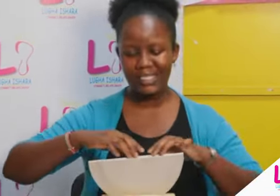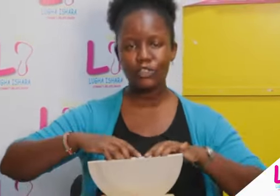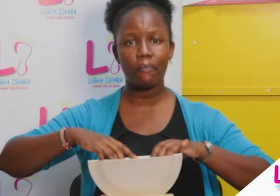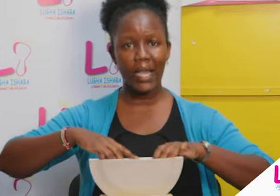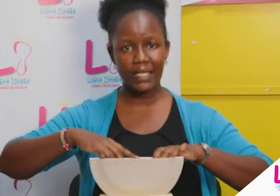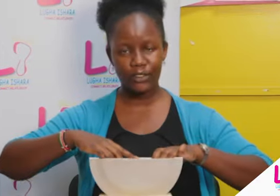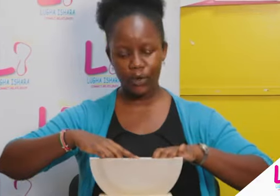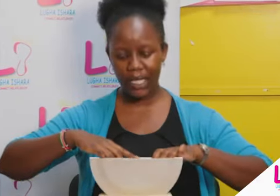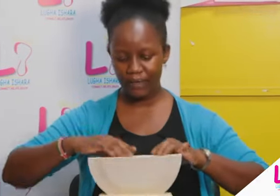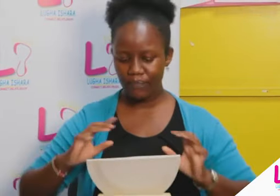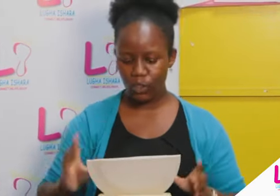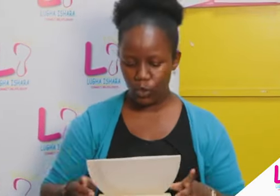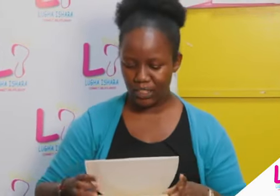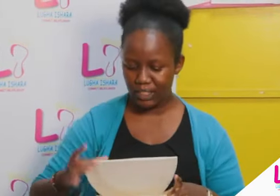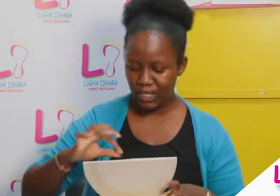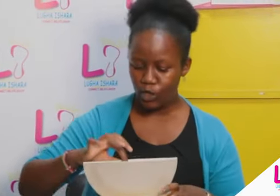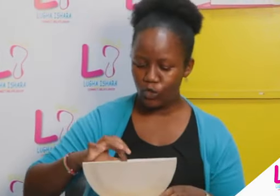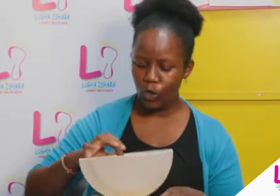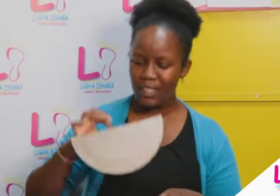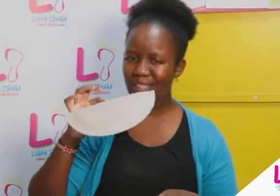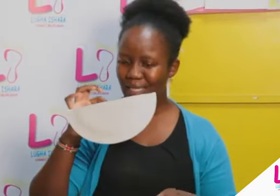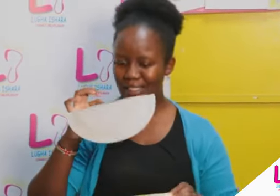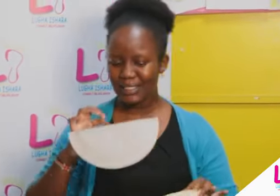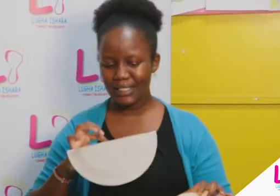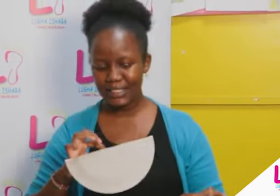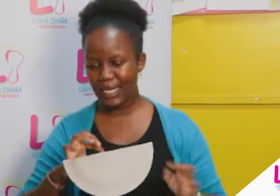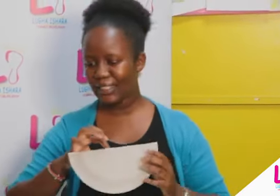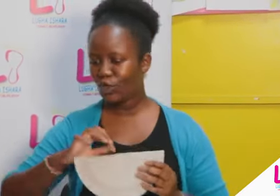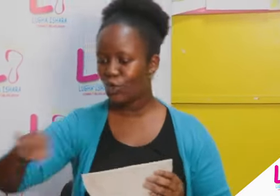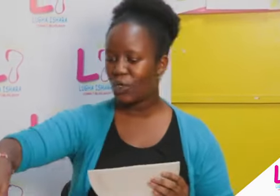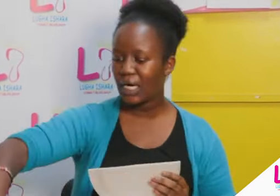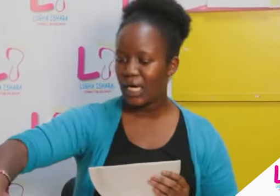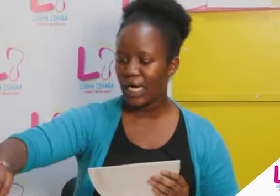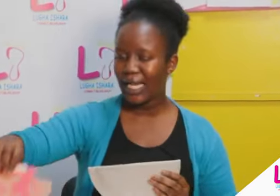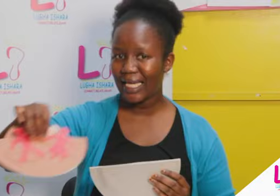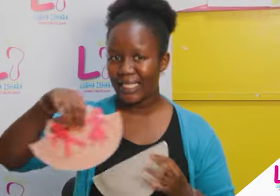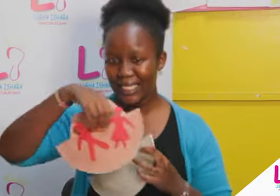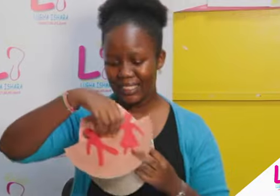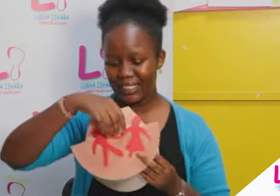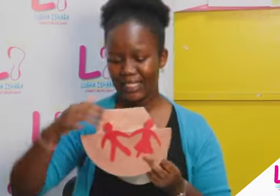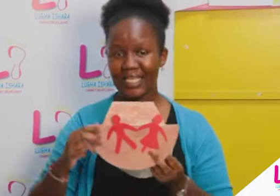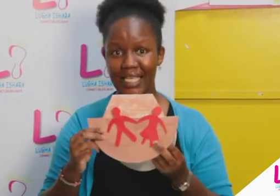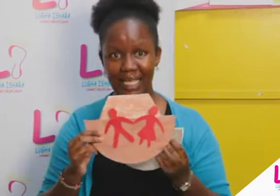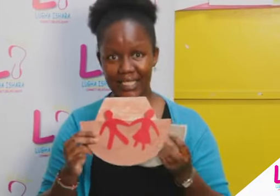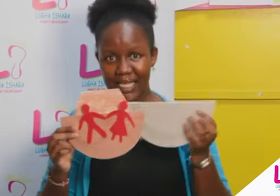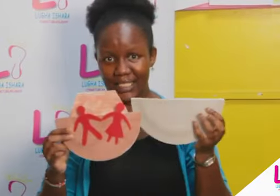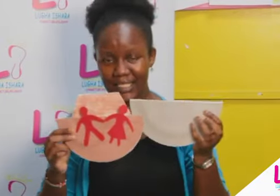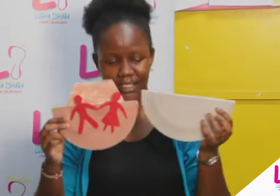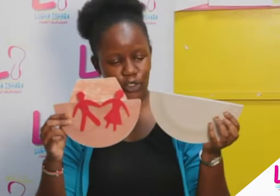need to balance, okay? Good. So this doesn't look like this yet, does it?